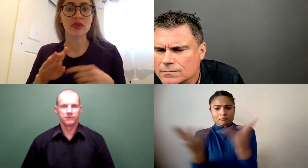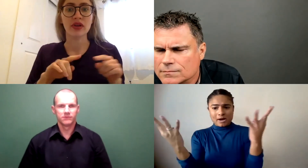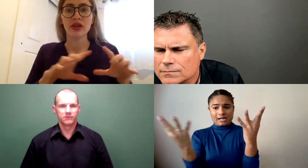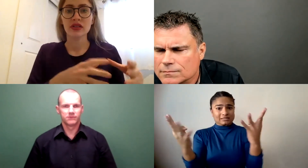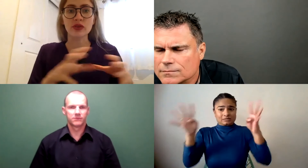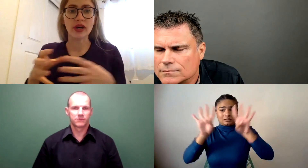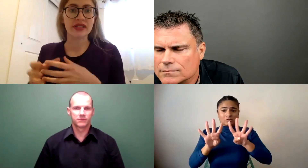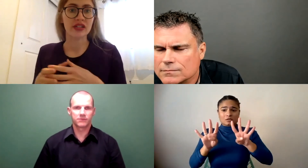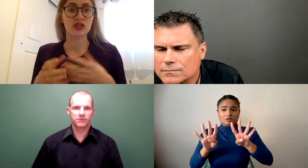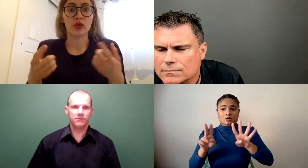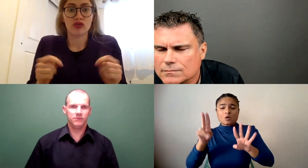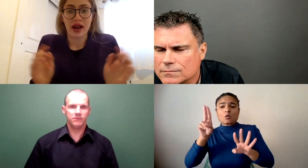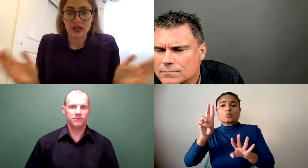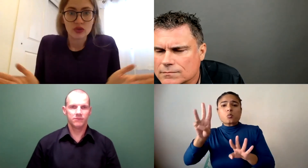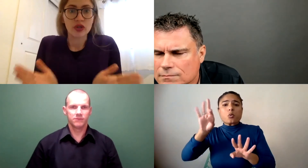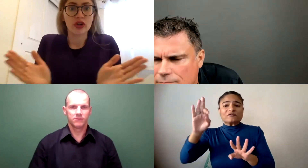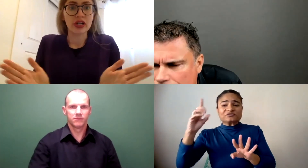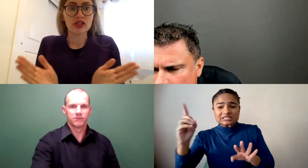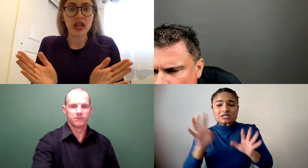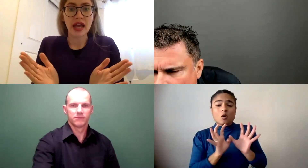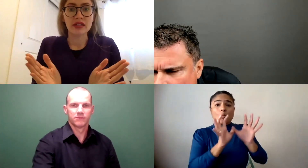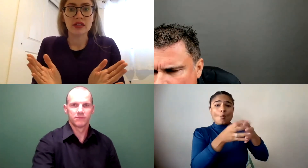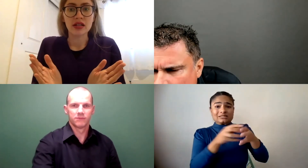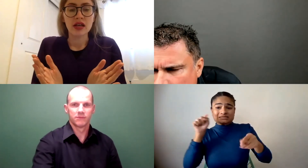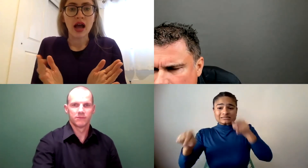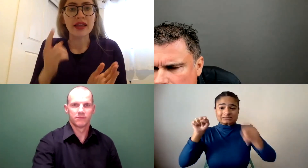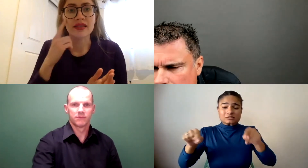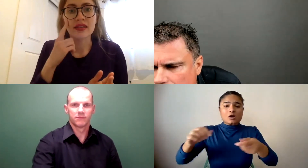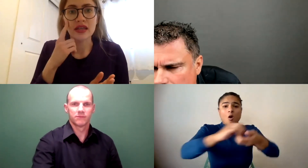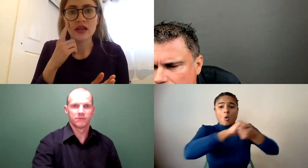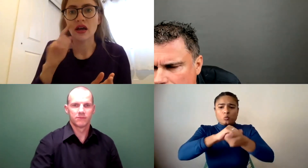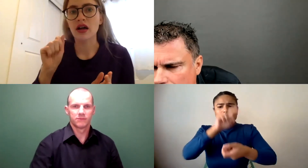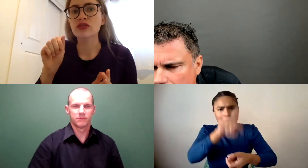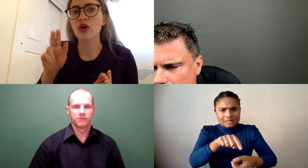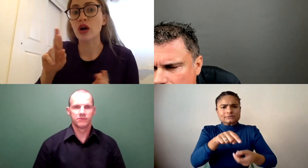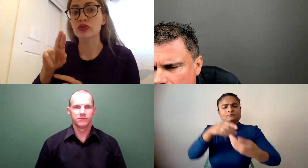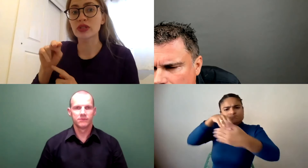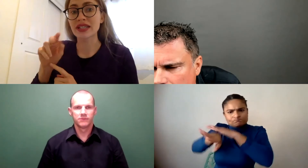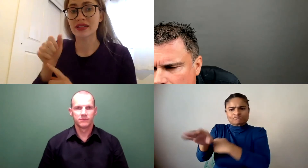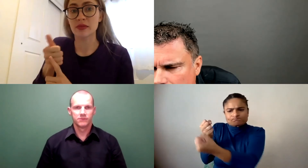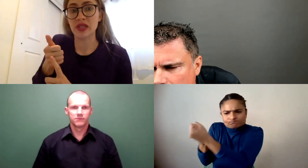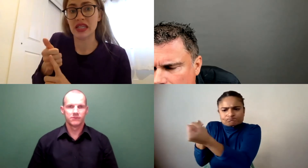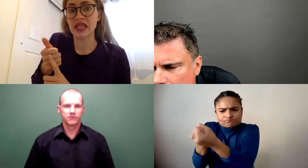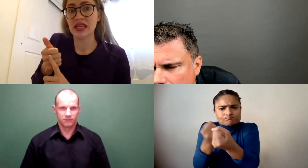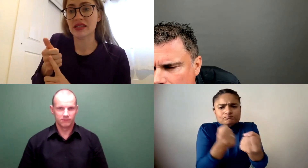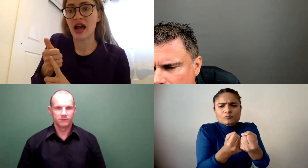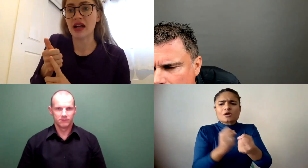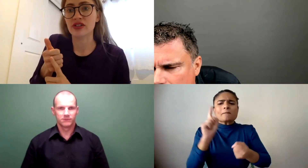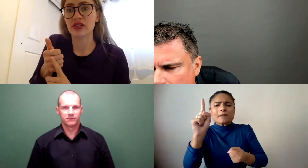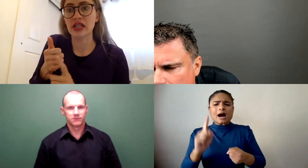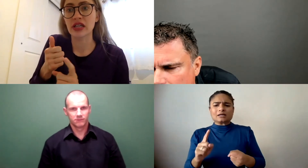ISAAB, these organizations were trying to encourage. And I think, so Arūnas, he